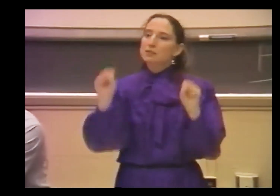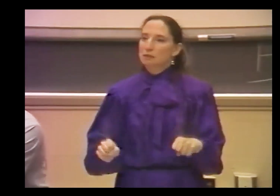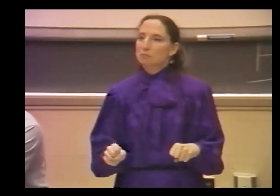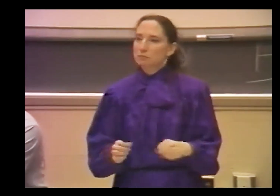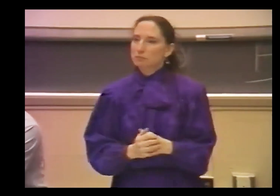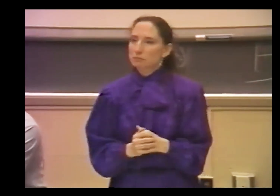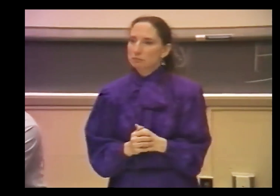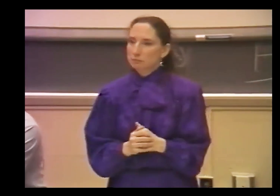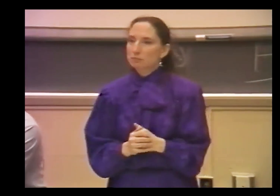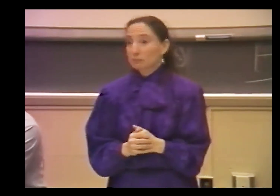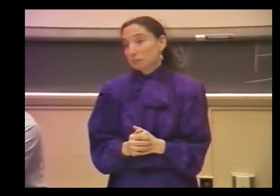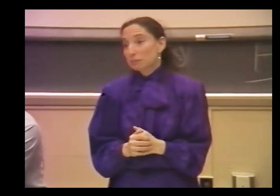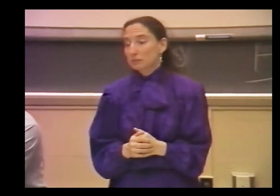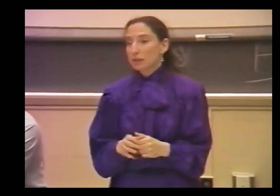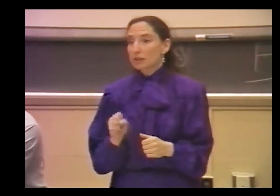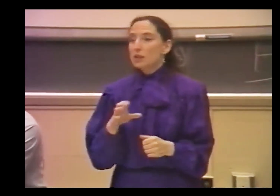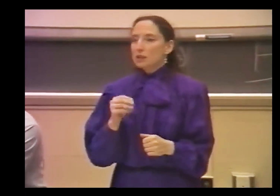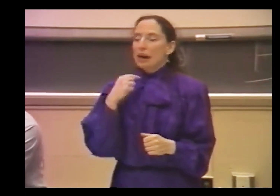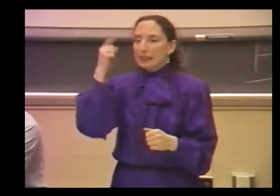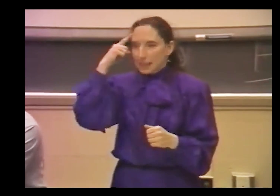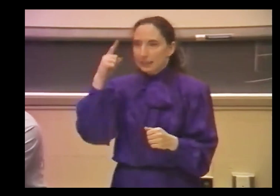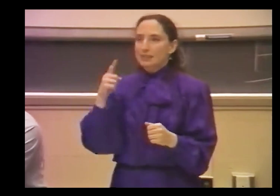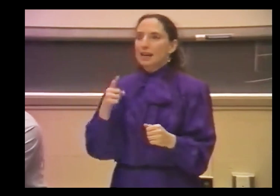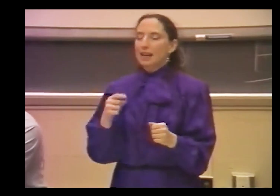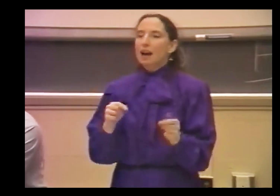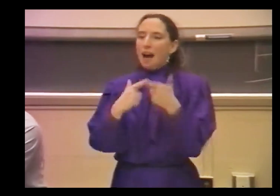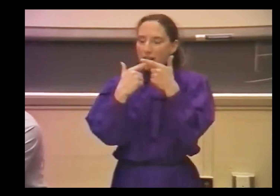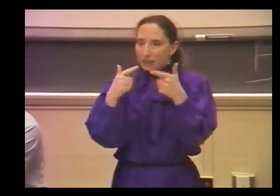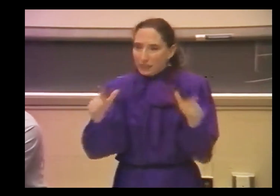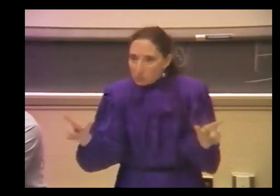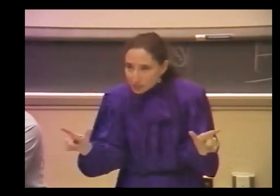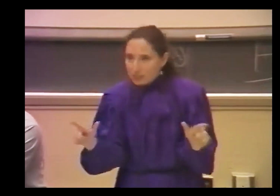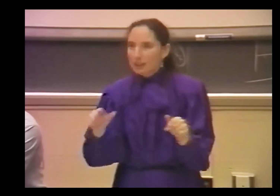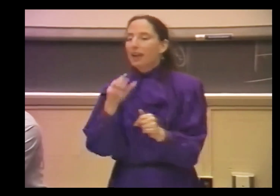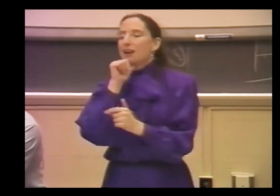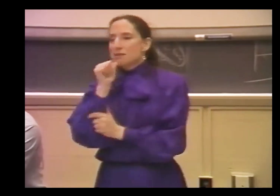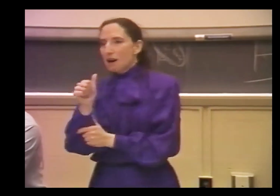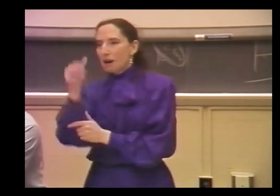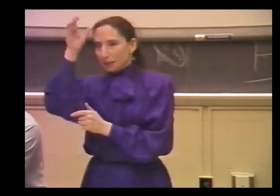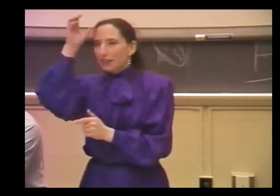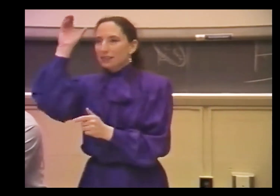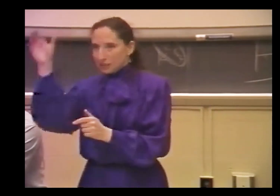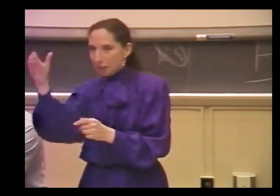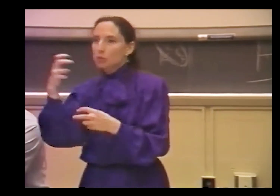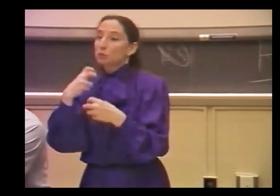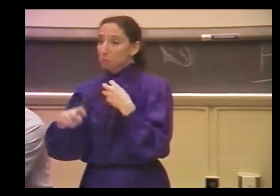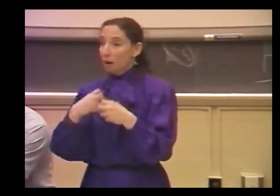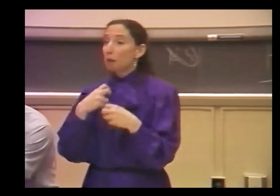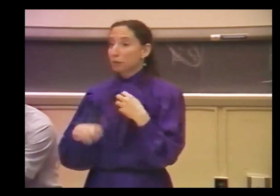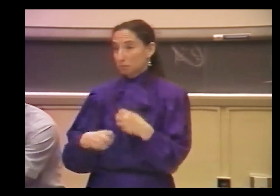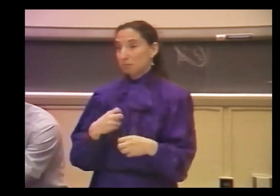system. Yeah. So I think it's a linguistic and not a conceptual problem.